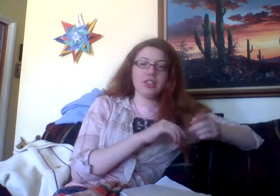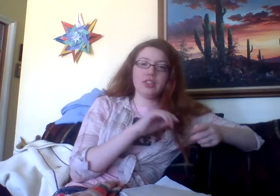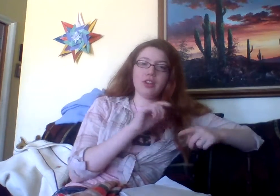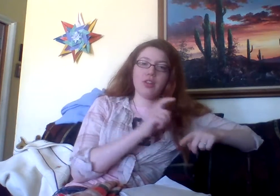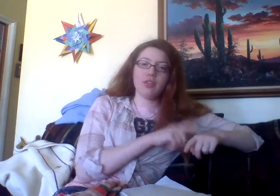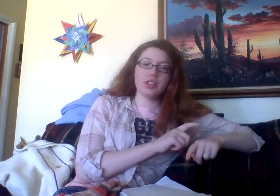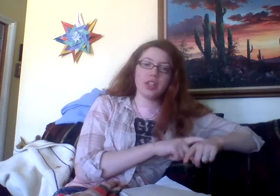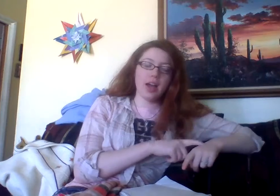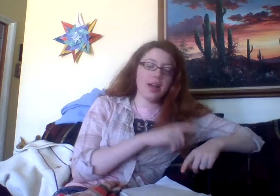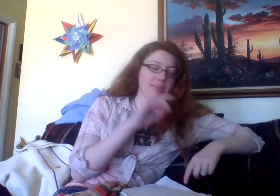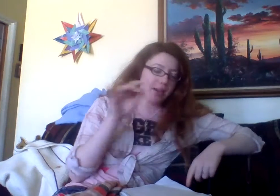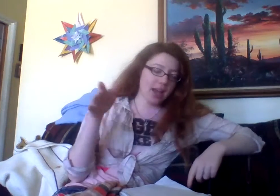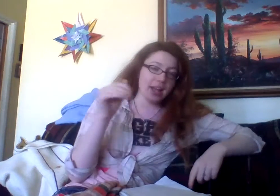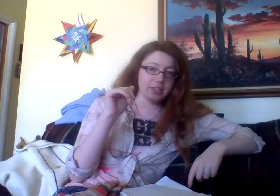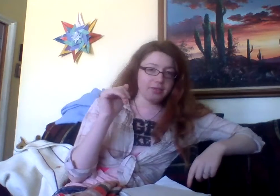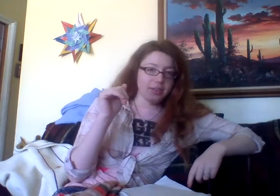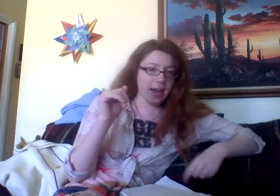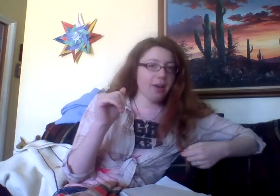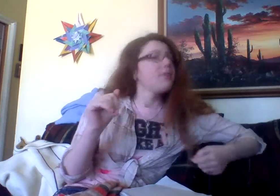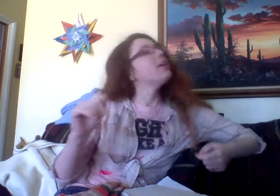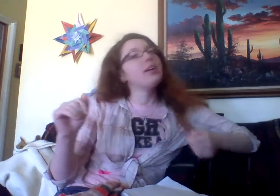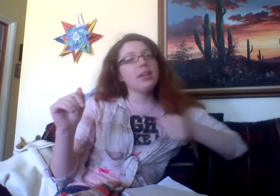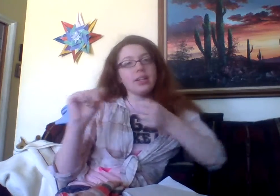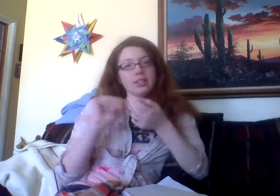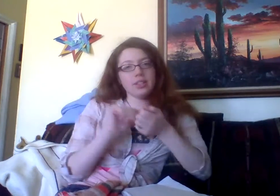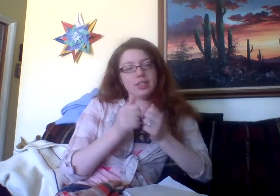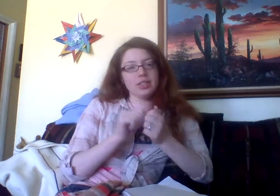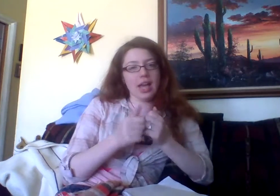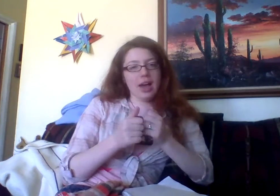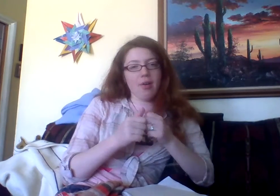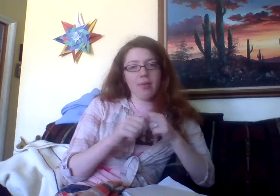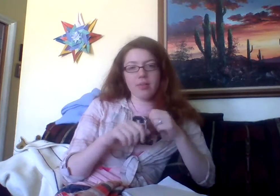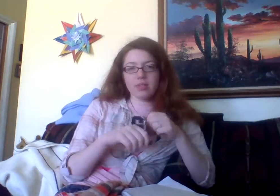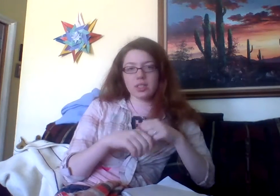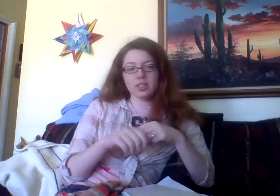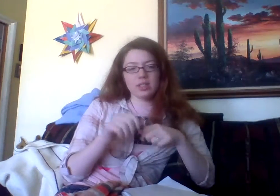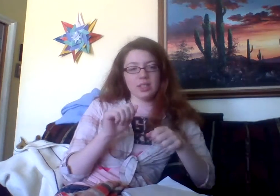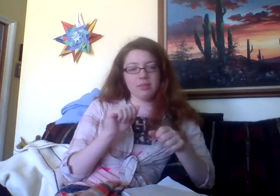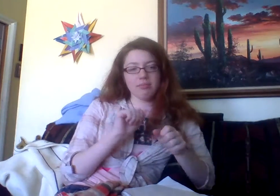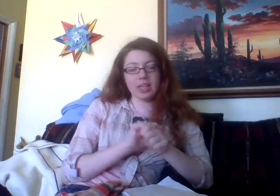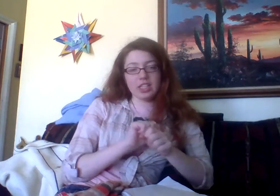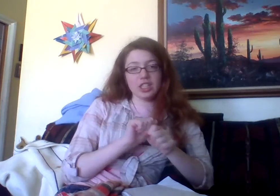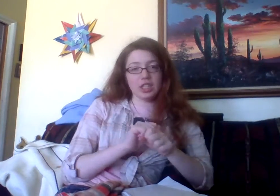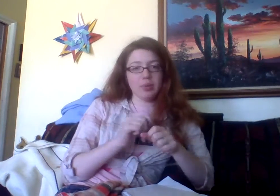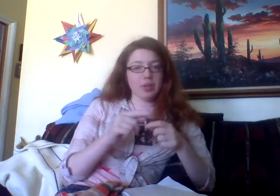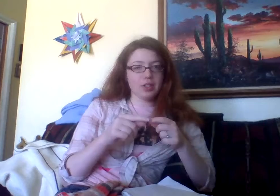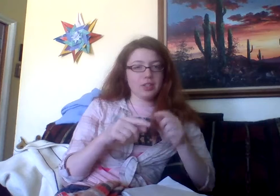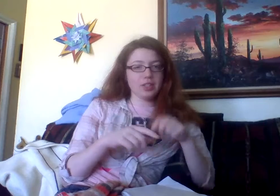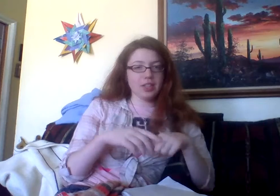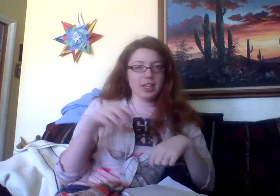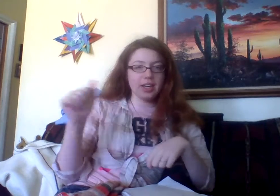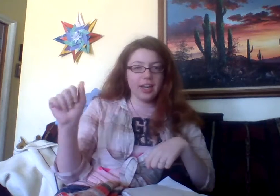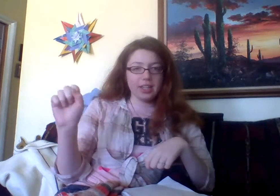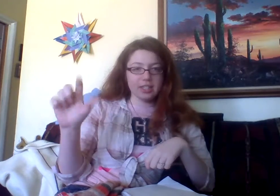changes over time. But as of now, this is how it basically works in